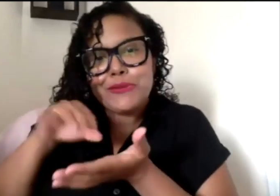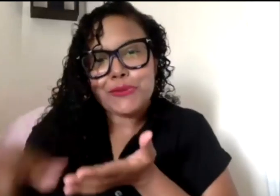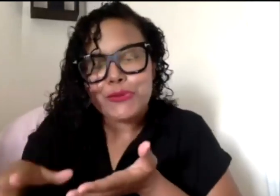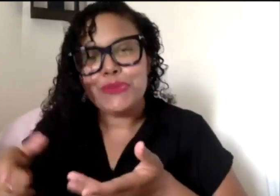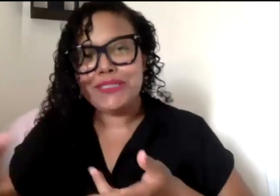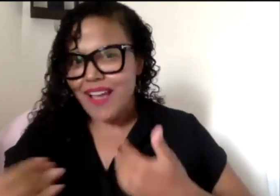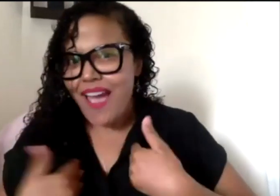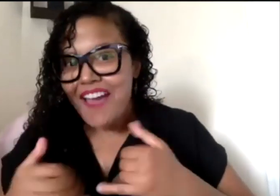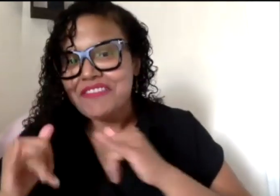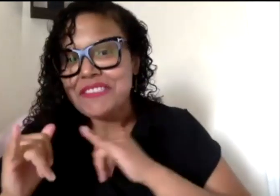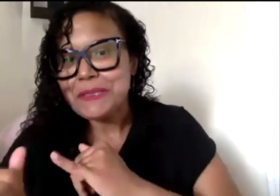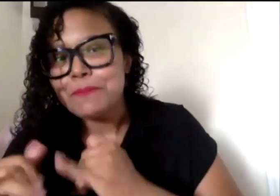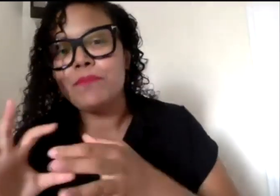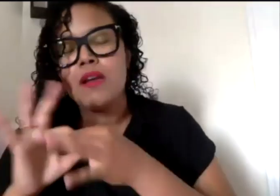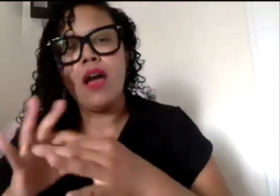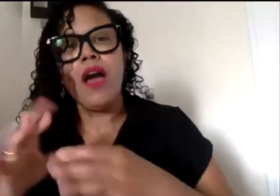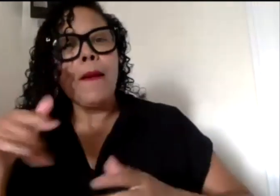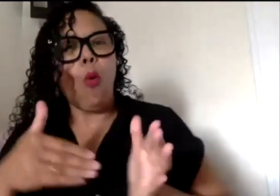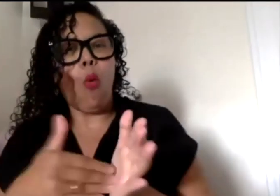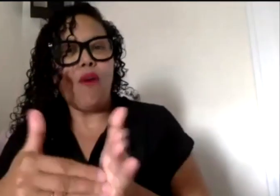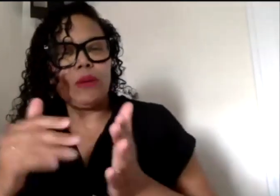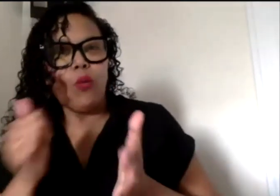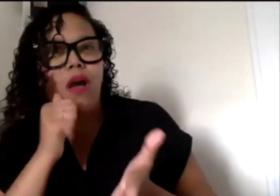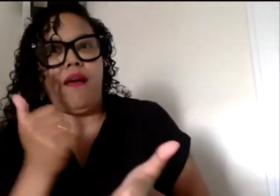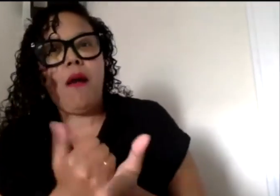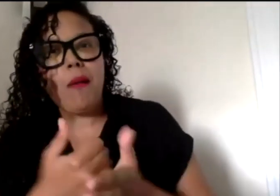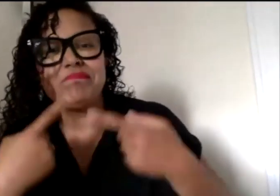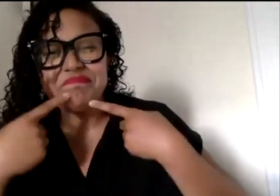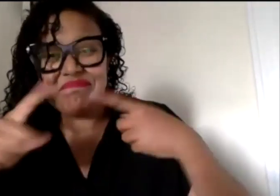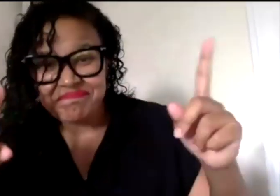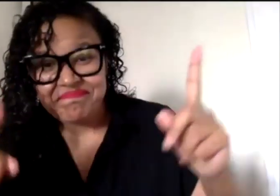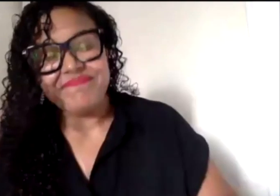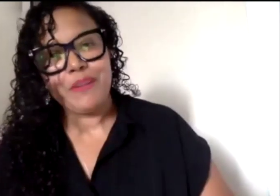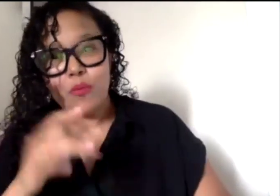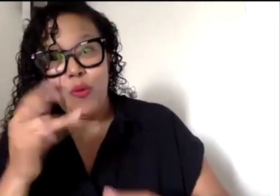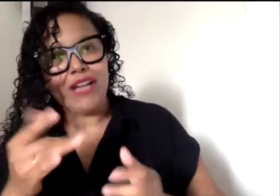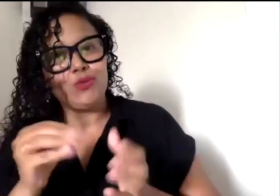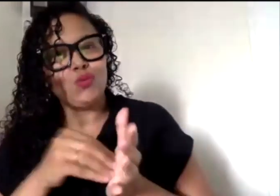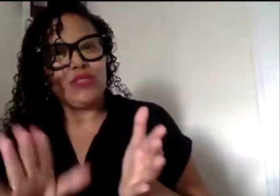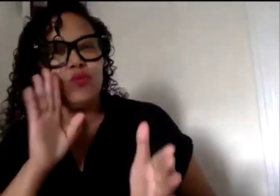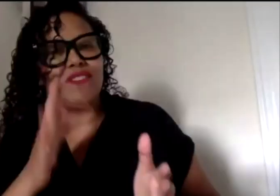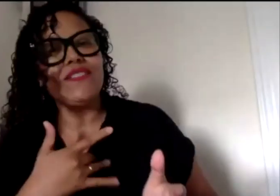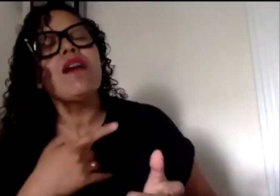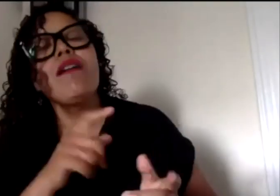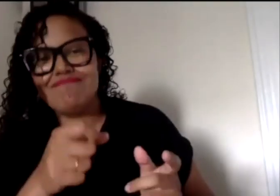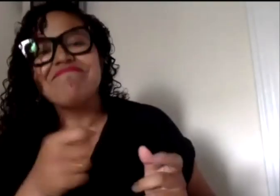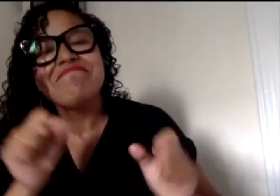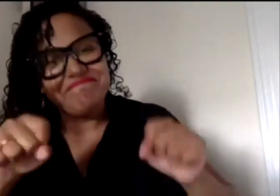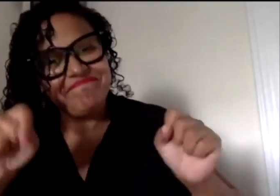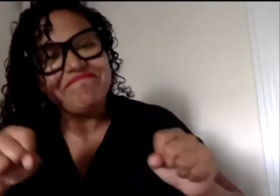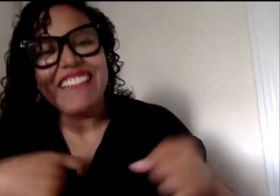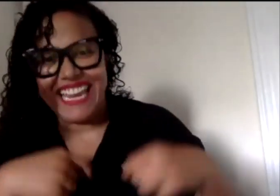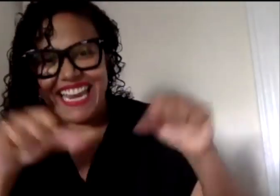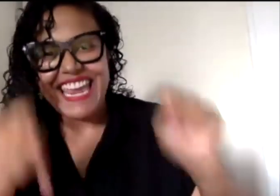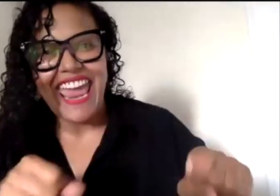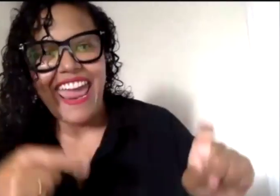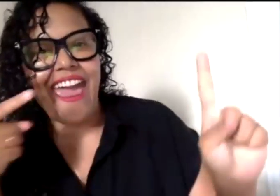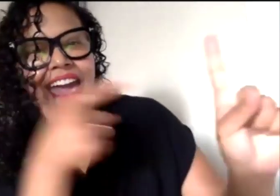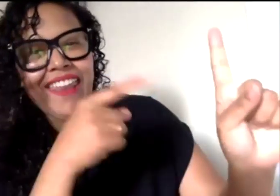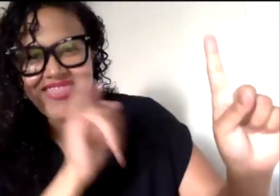have intersectional identities similar to the students that they are teaching can help those students to become more successful.